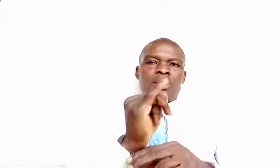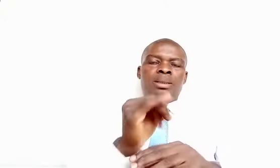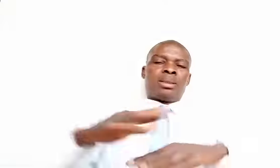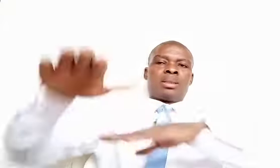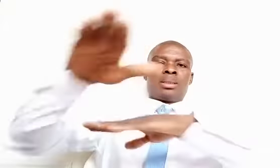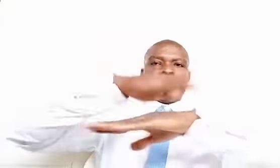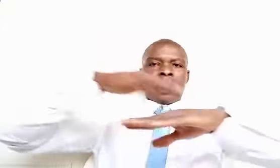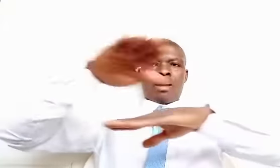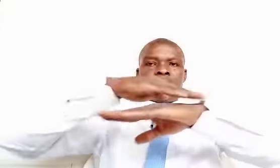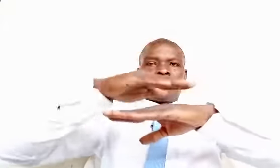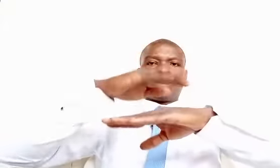Space.